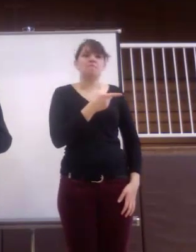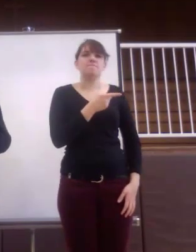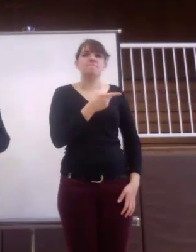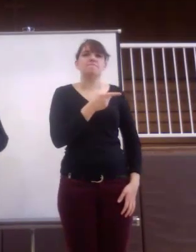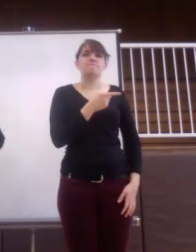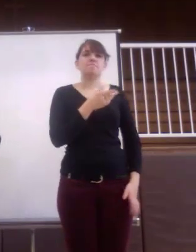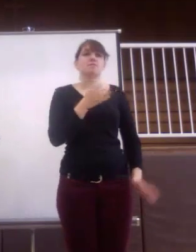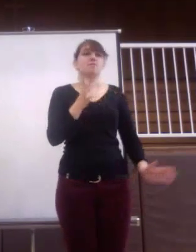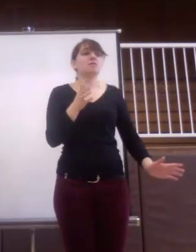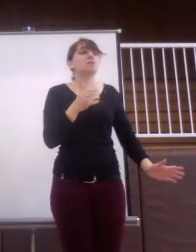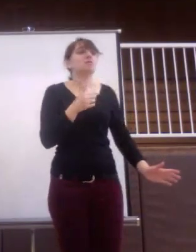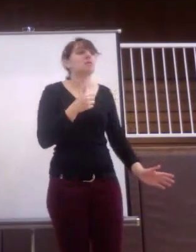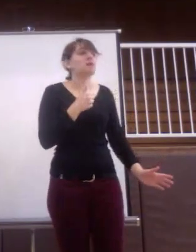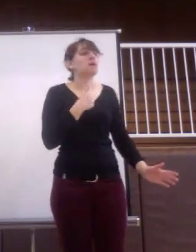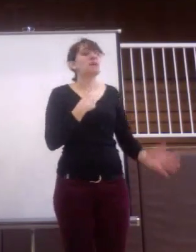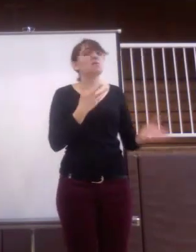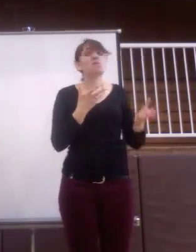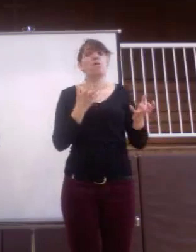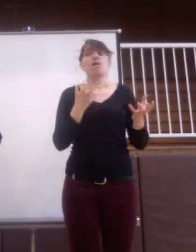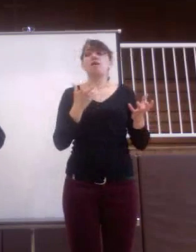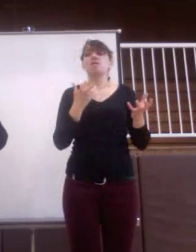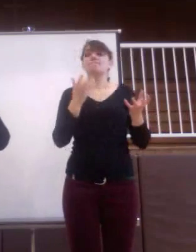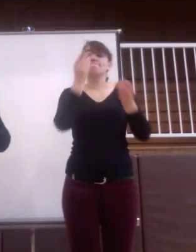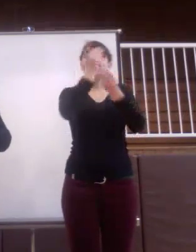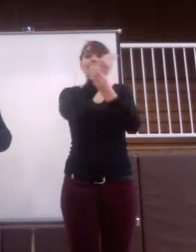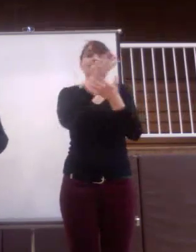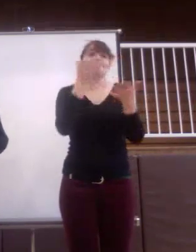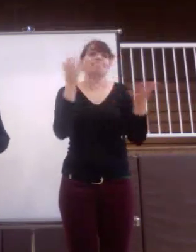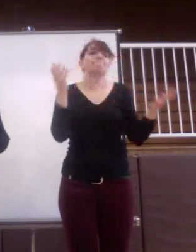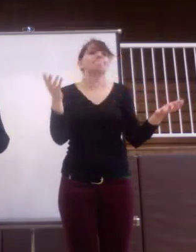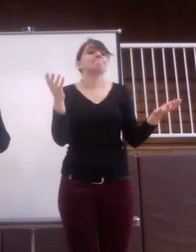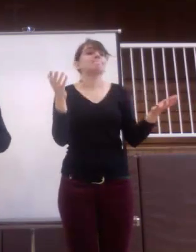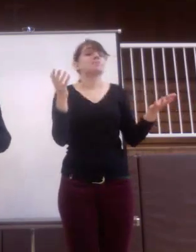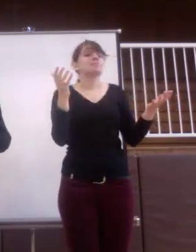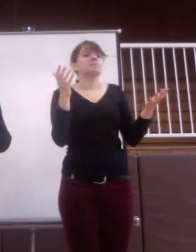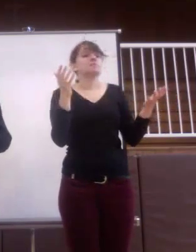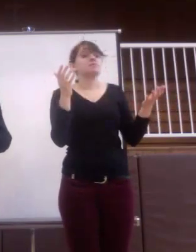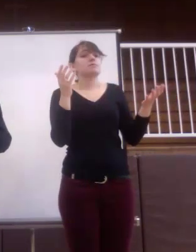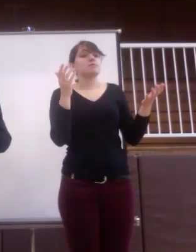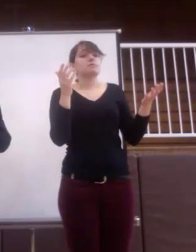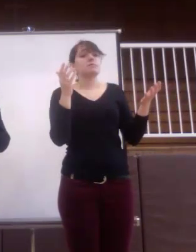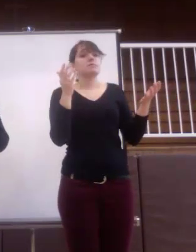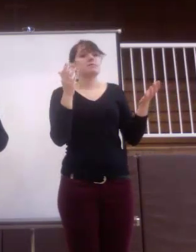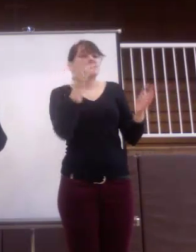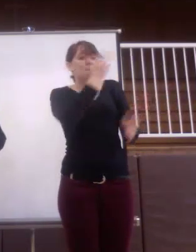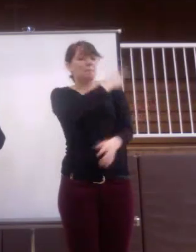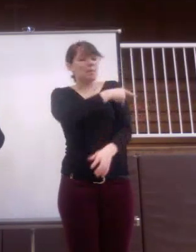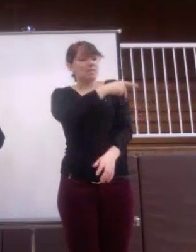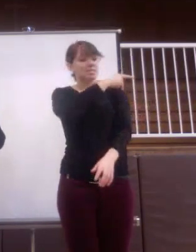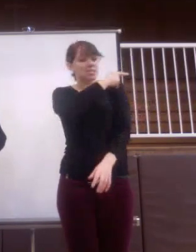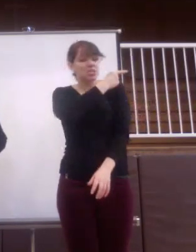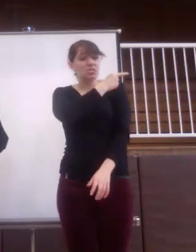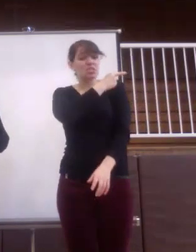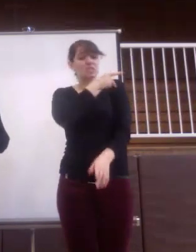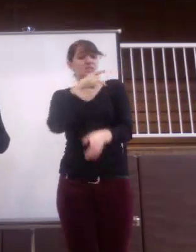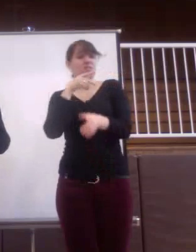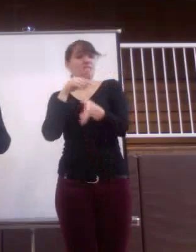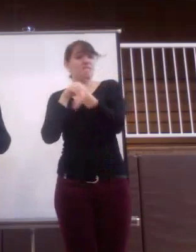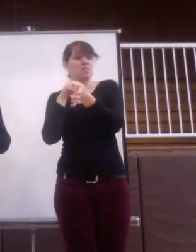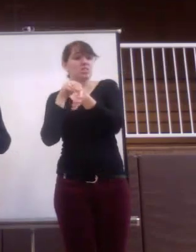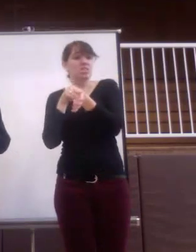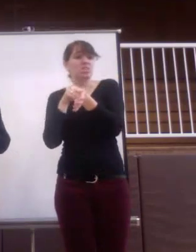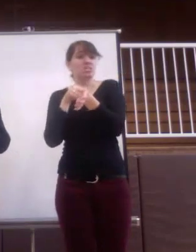But I wish to speak mainly to the aspects of the patient, physician,